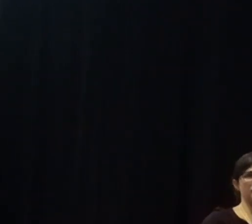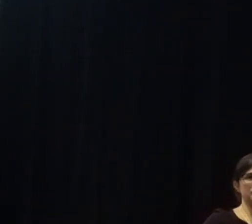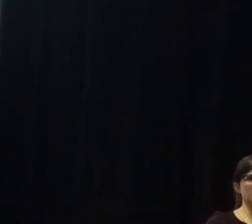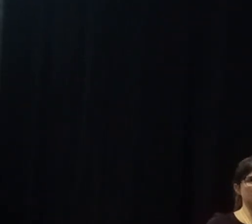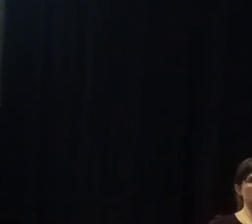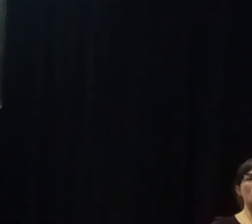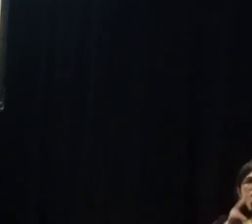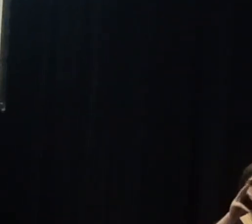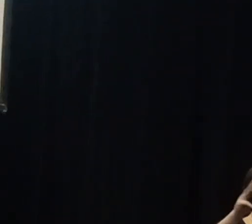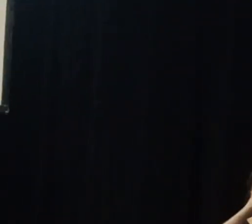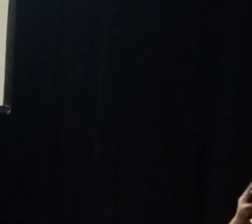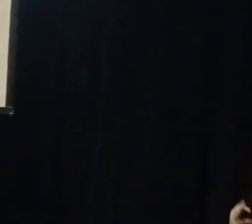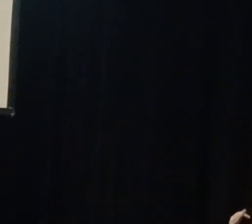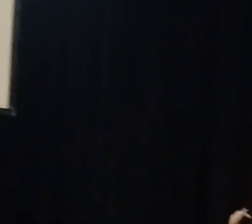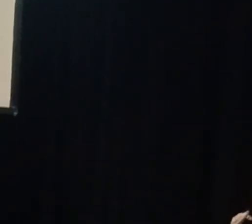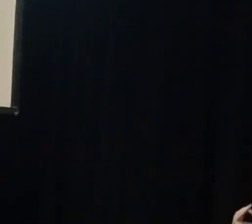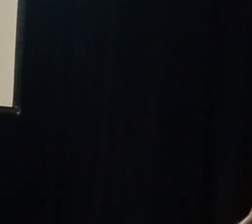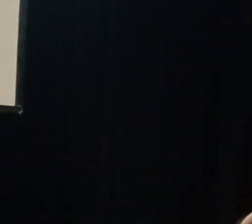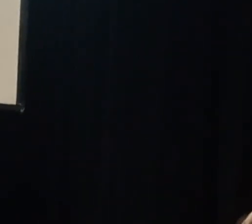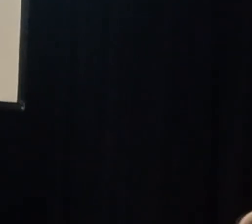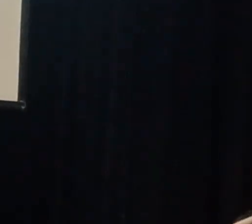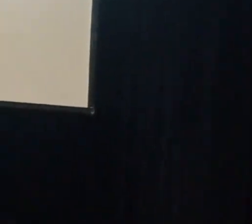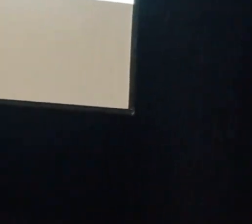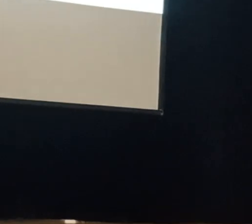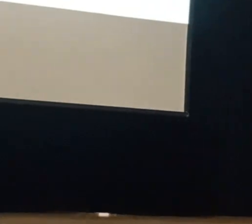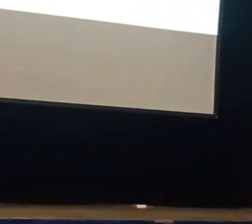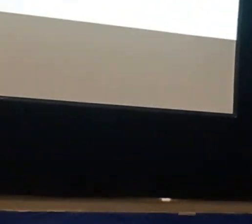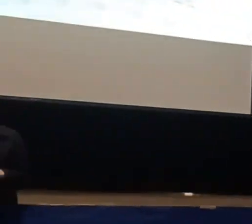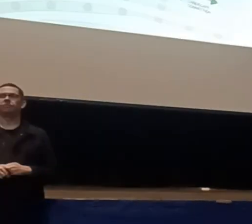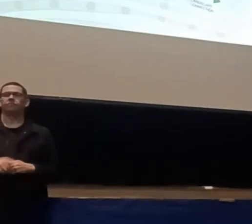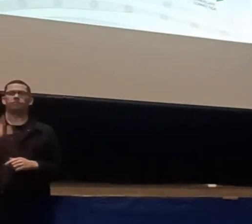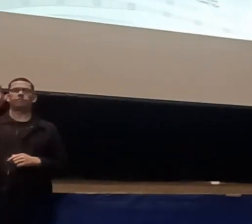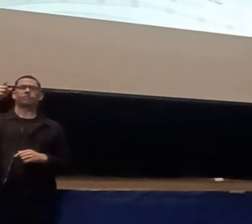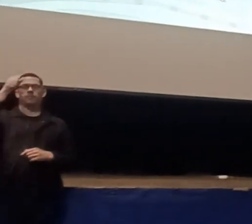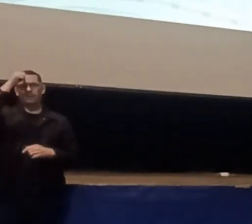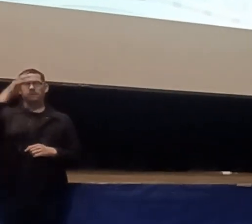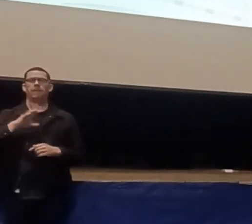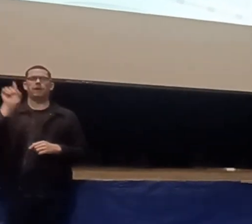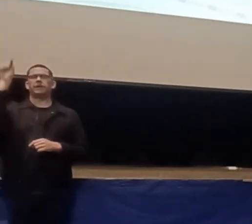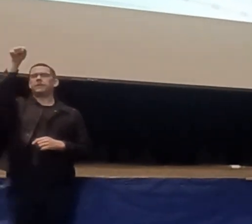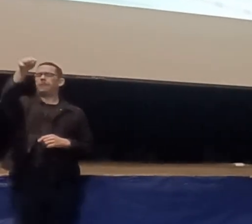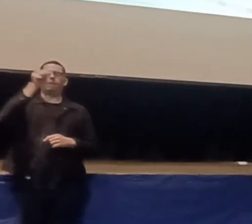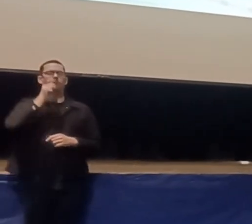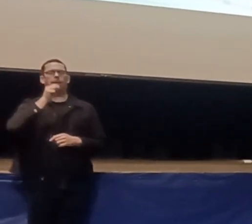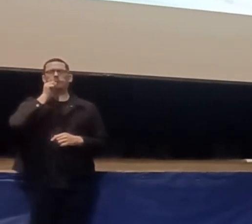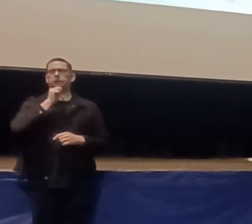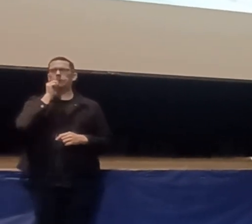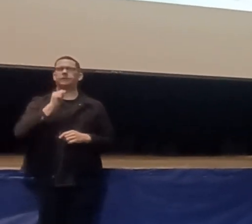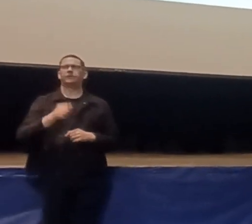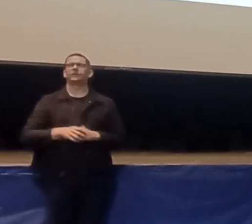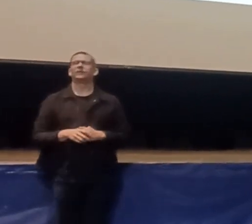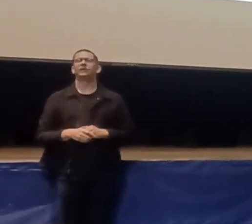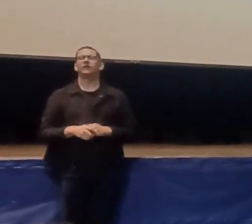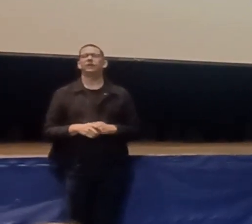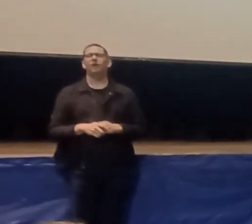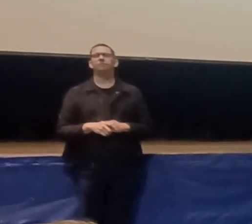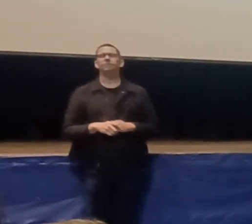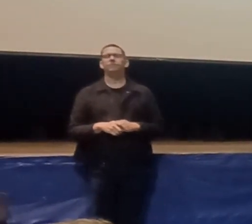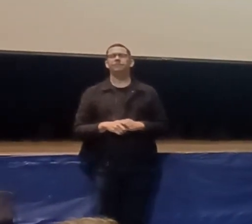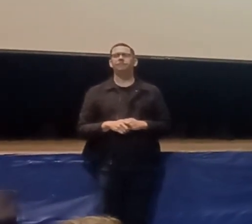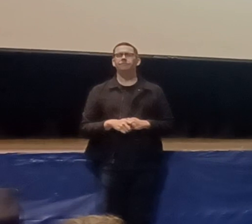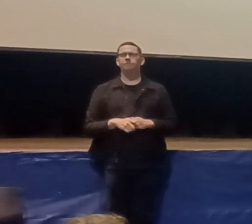Come over to you. Or sorry, had you picked someone? One in the back. Then it'll come down. Okay. We'll do a